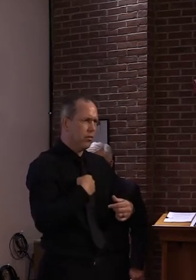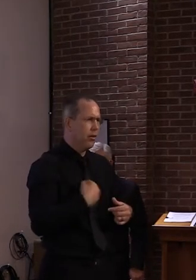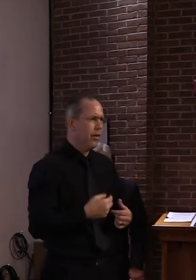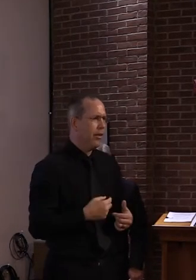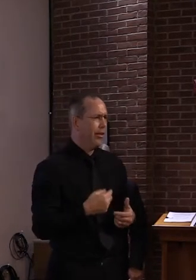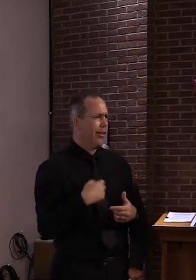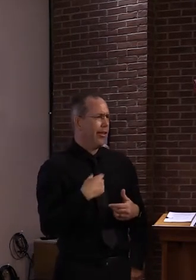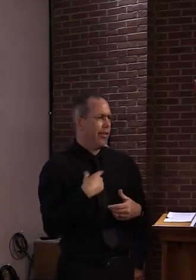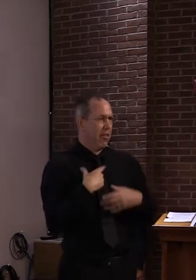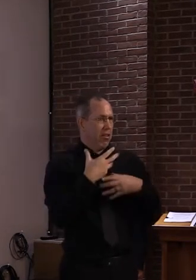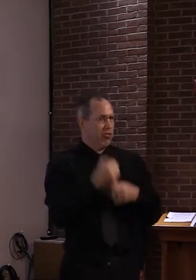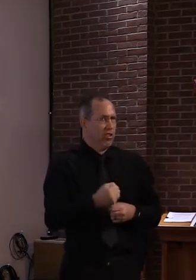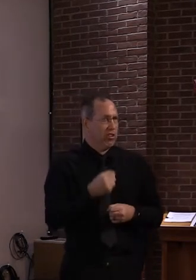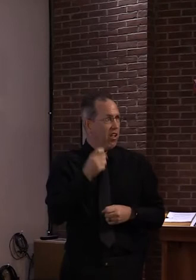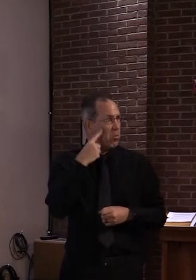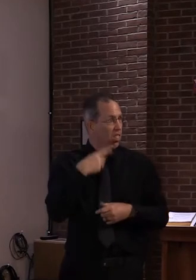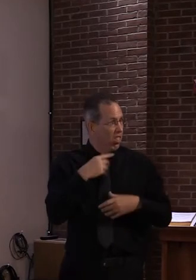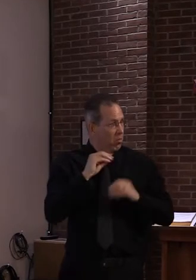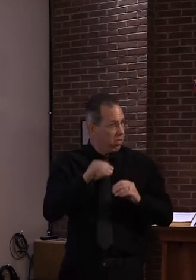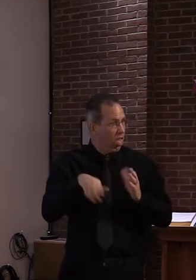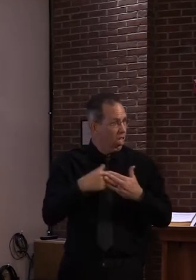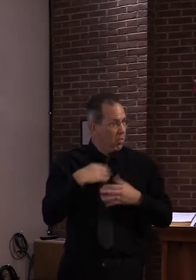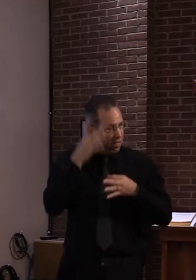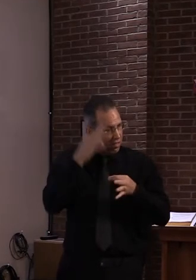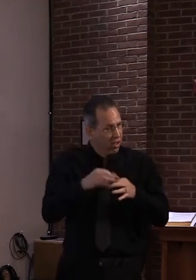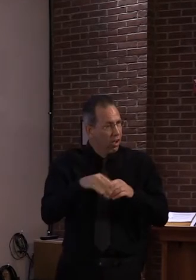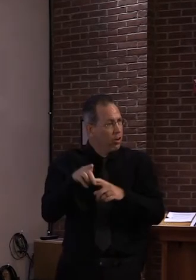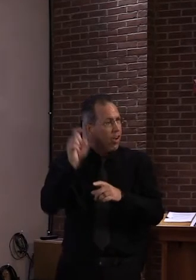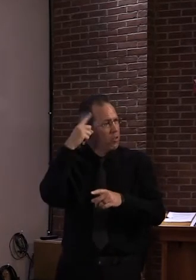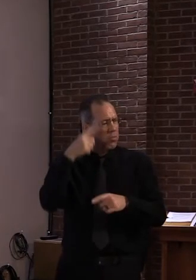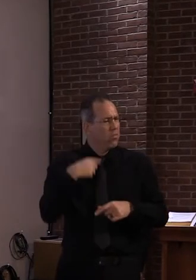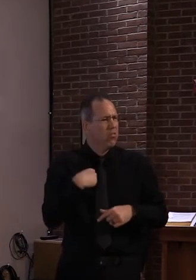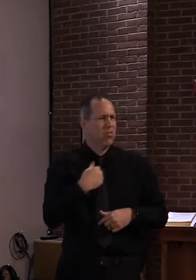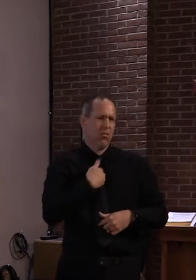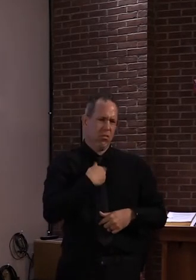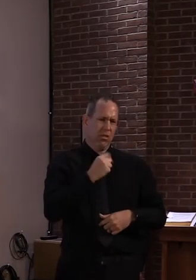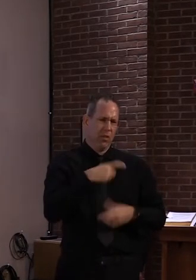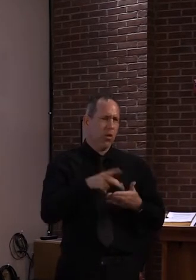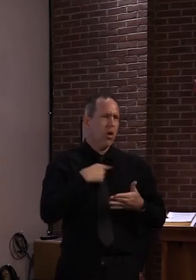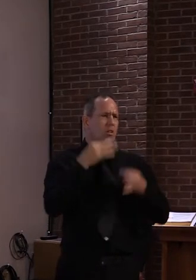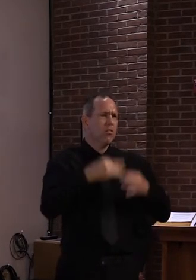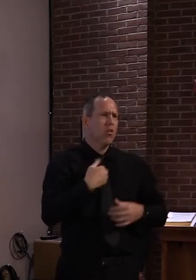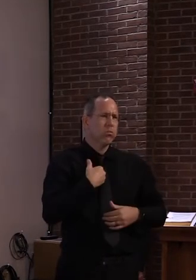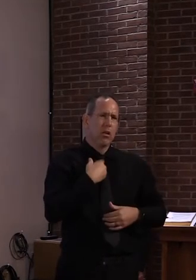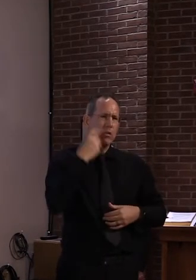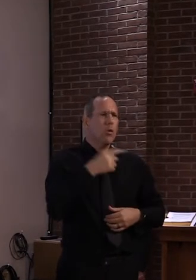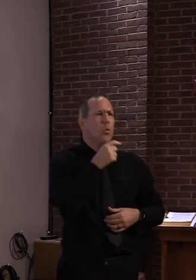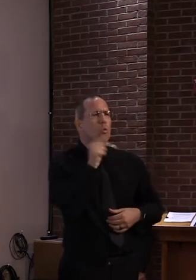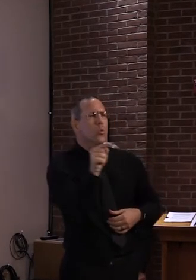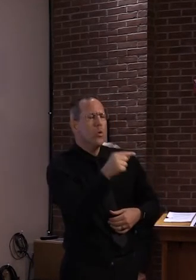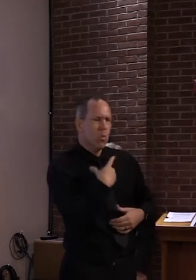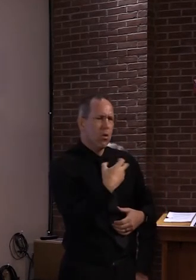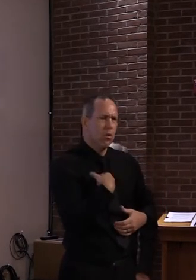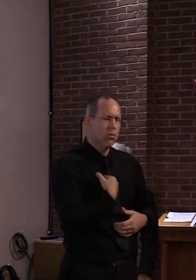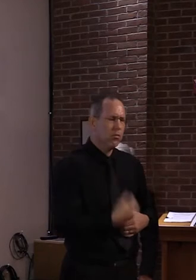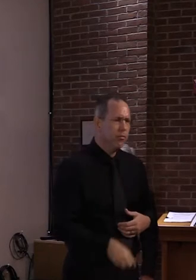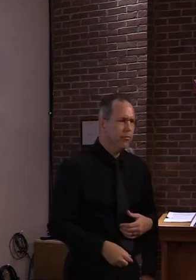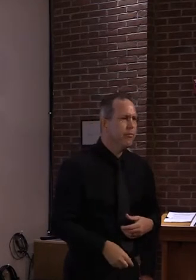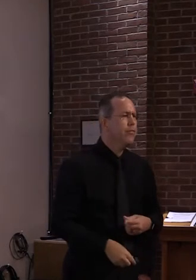I guess you're informing me of that right now. But at the same time, I would know that many